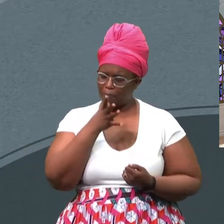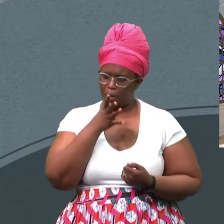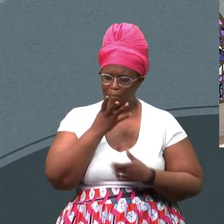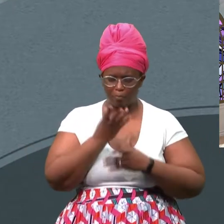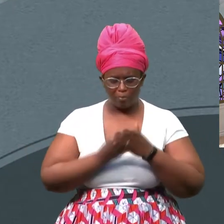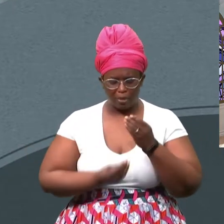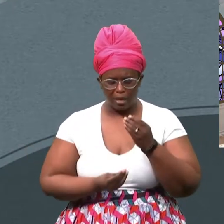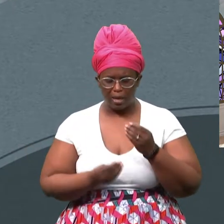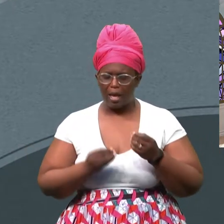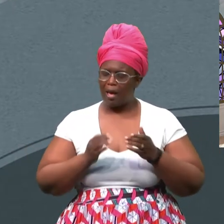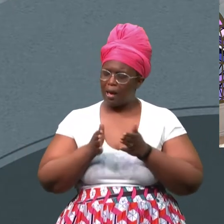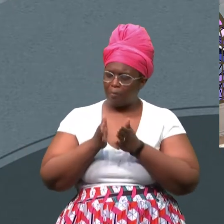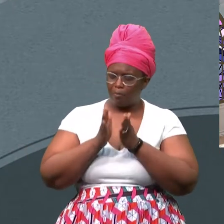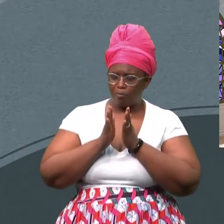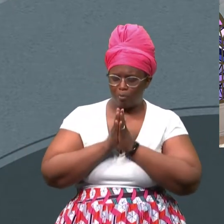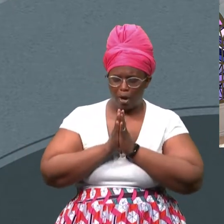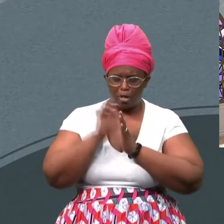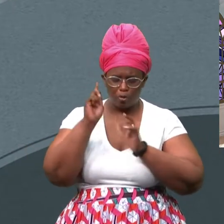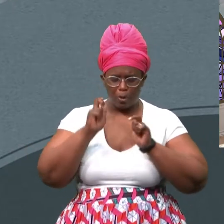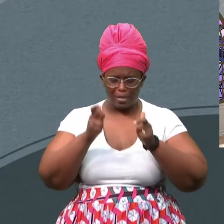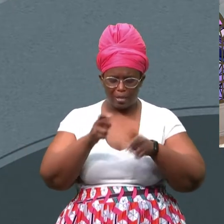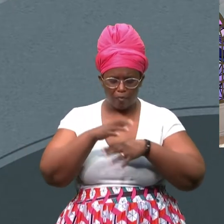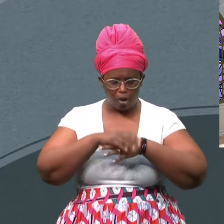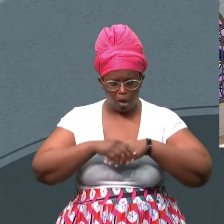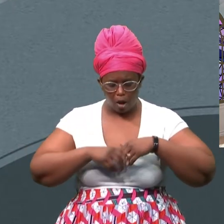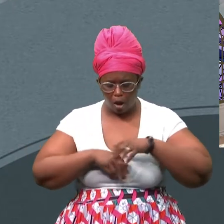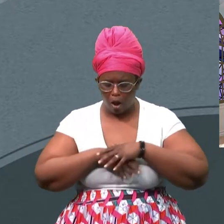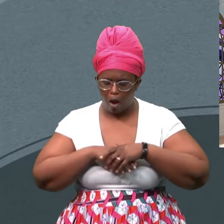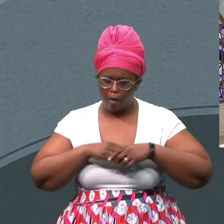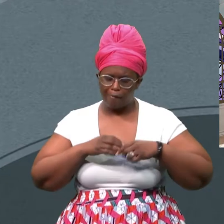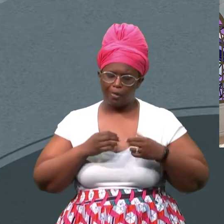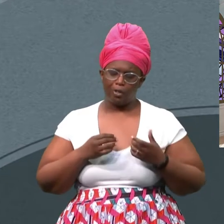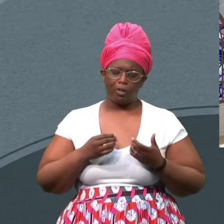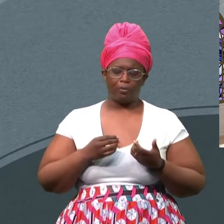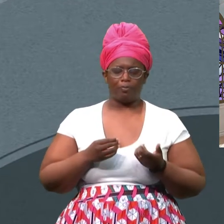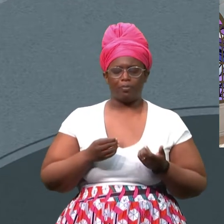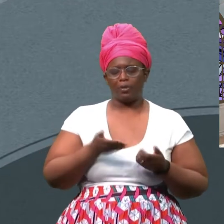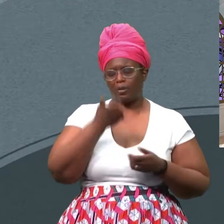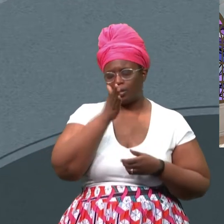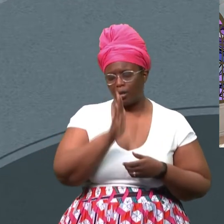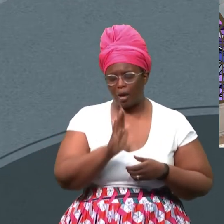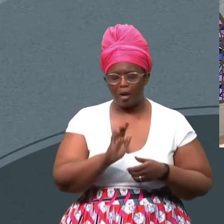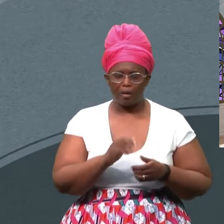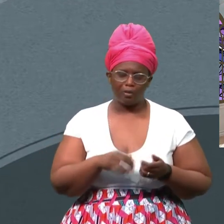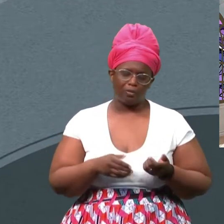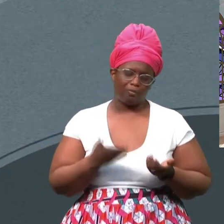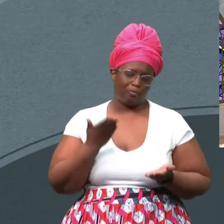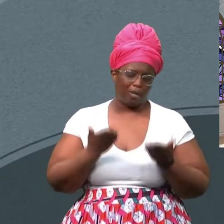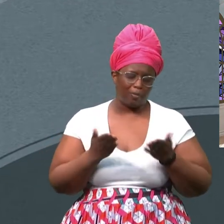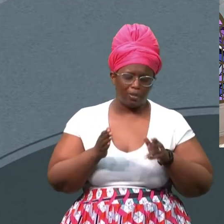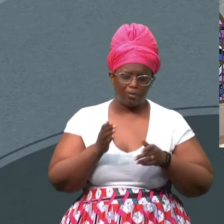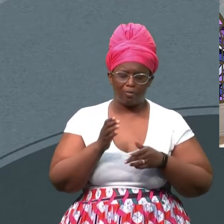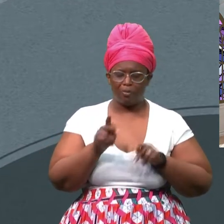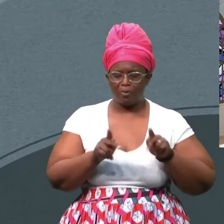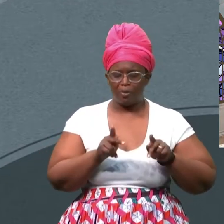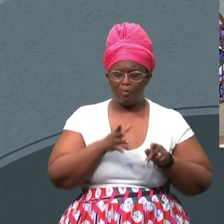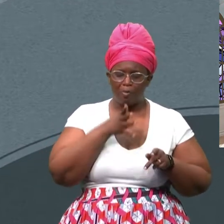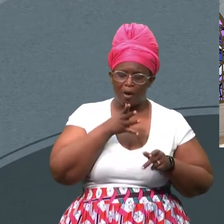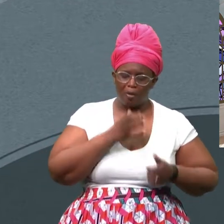be with you. I pray, God, for those who can't be with their mothers because they may be in a different city or a different state,